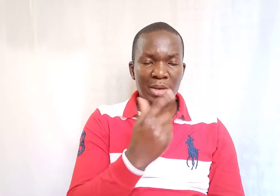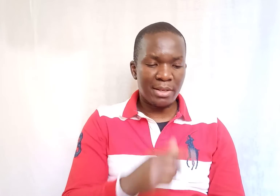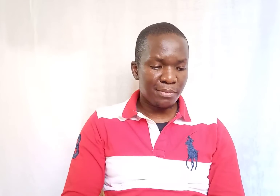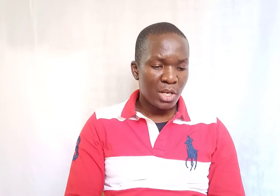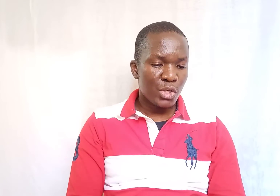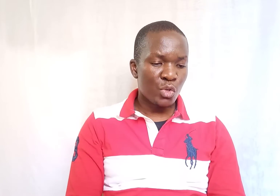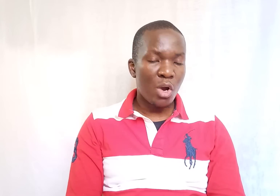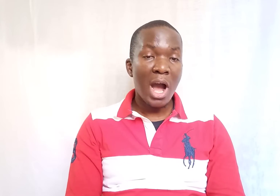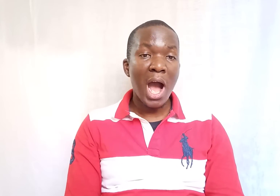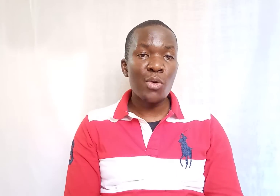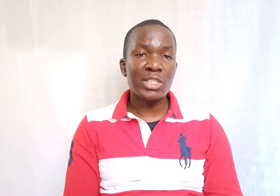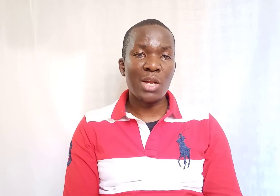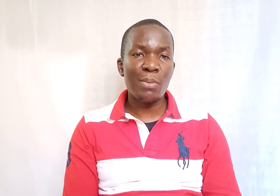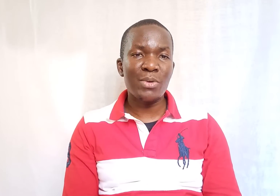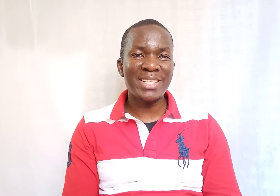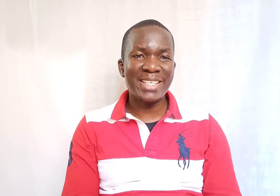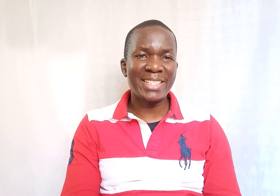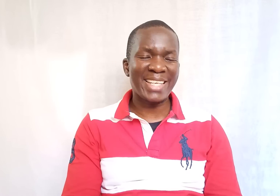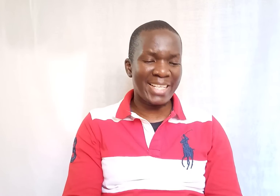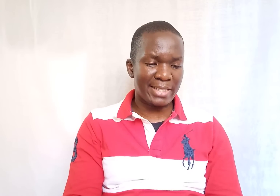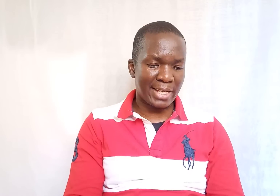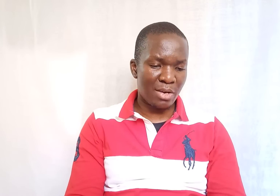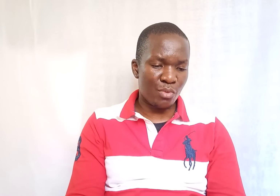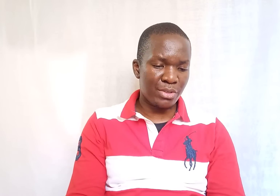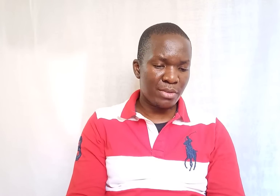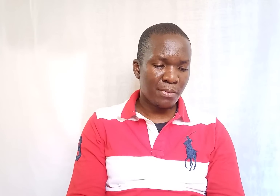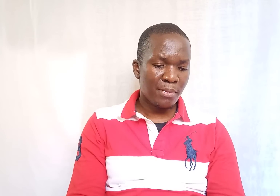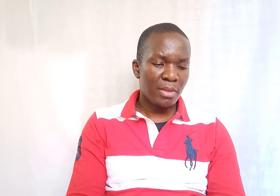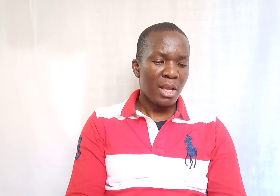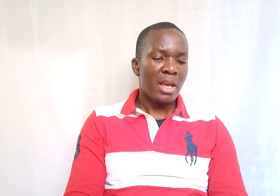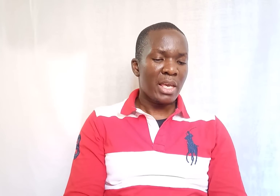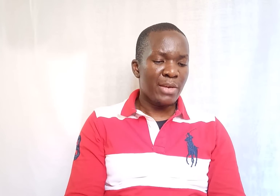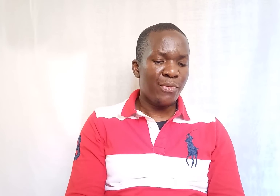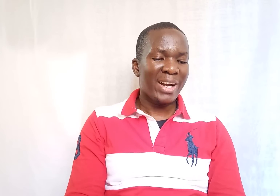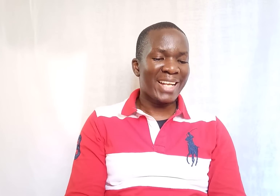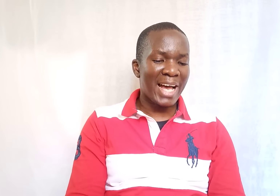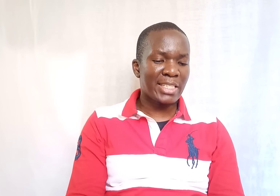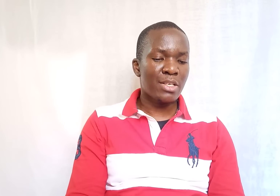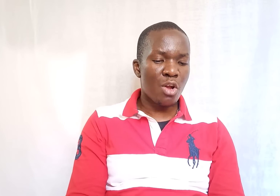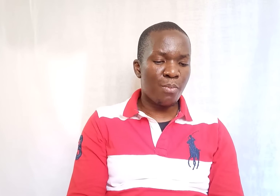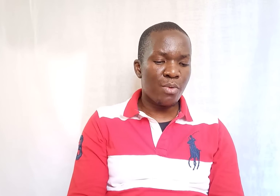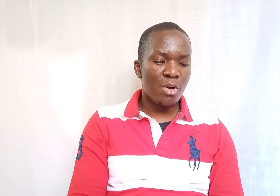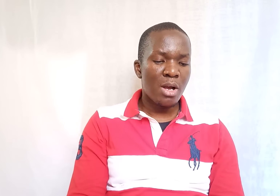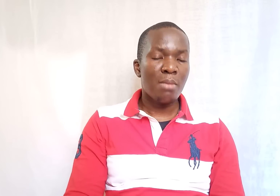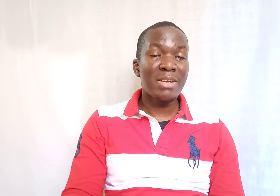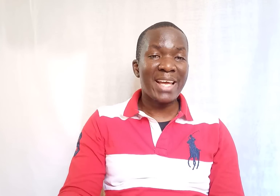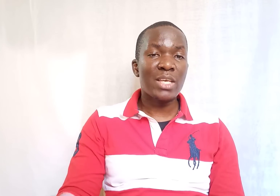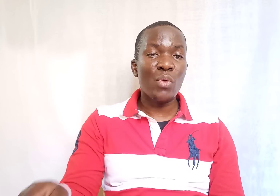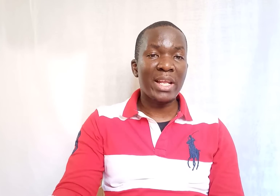mean. So how shall we put this in sign language? If glass drop, break will.